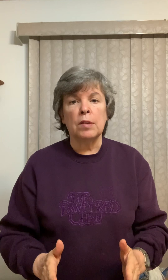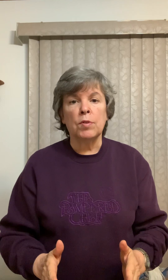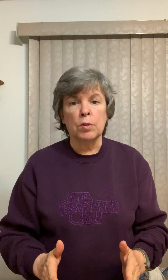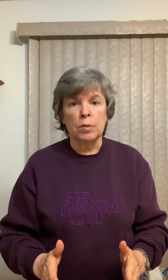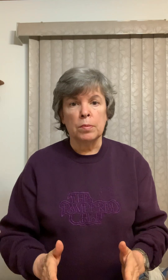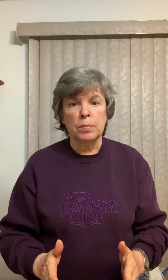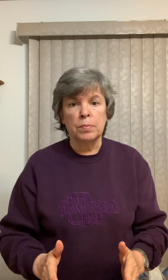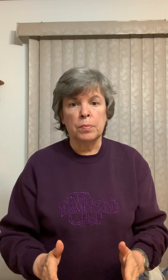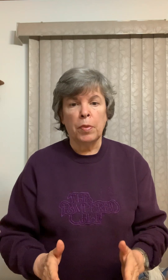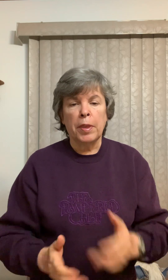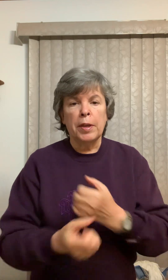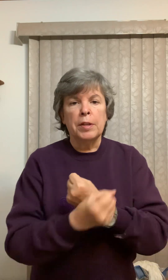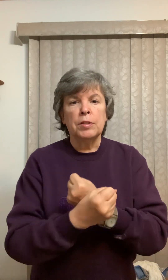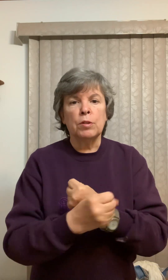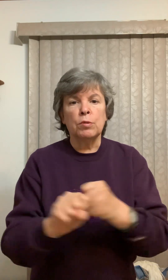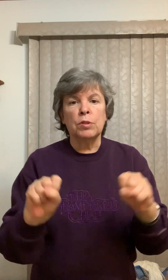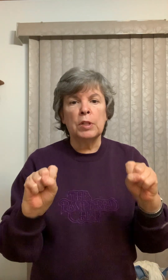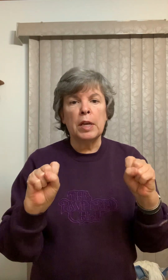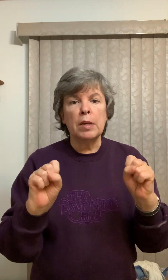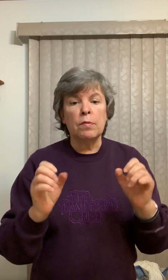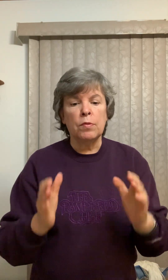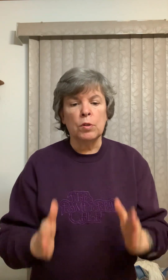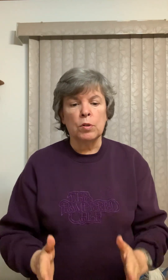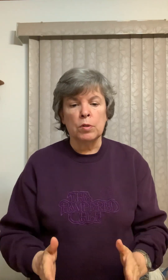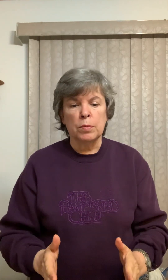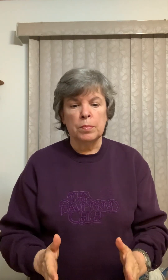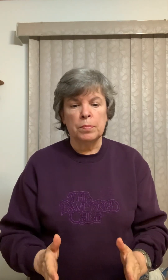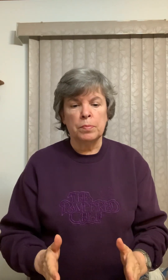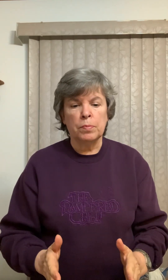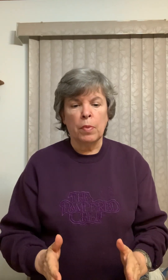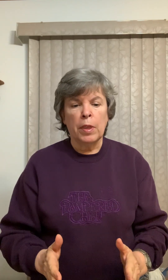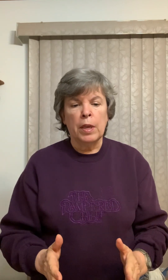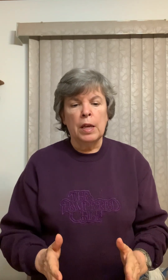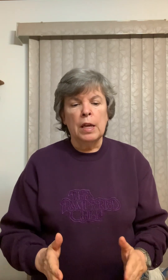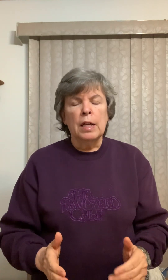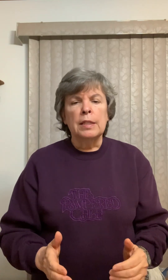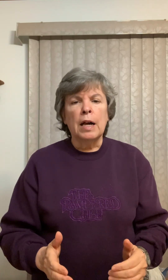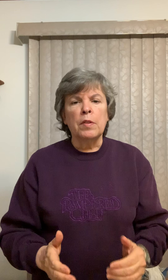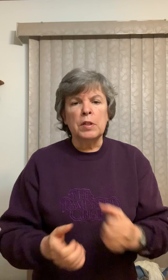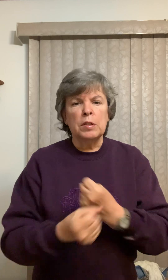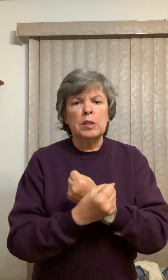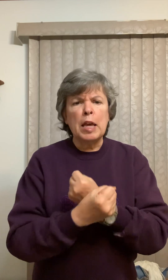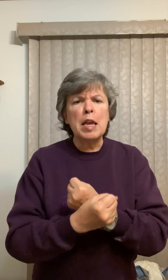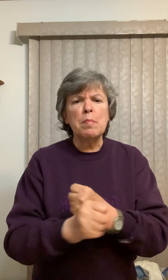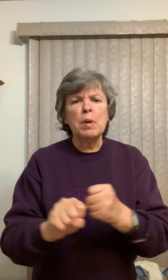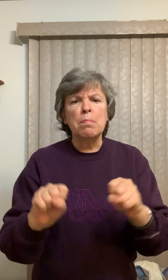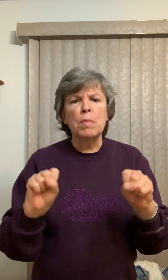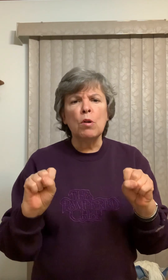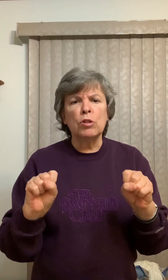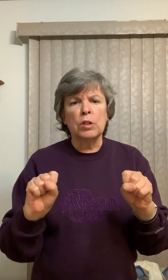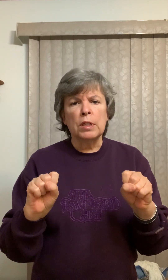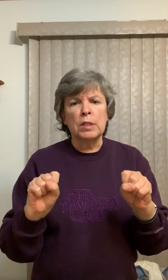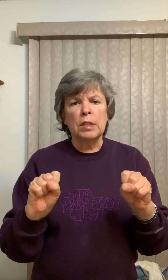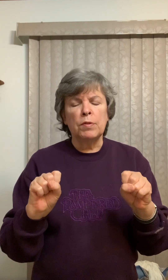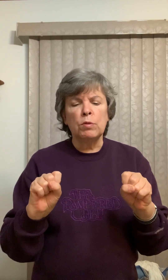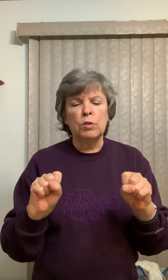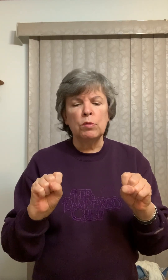savior. So savior. Now this same motion, if you do